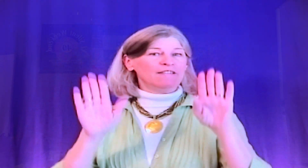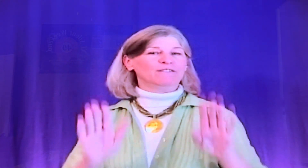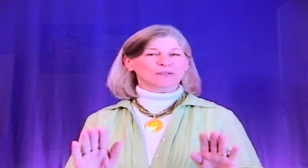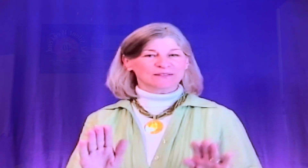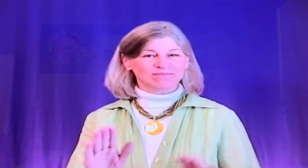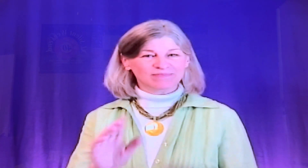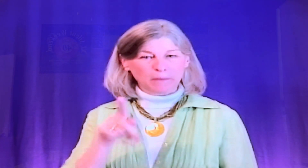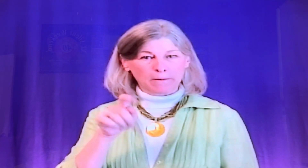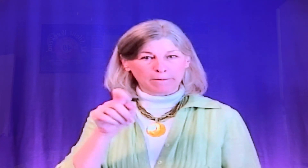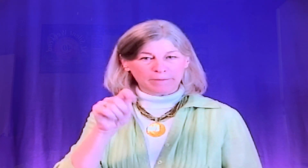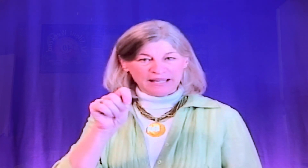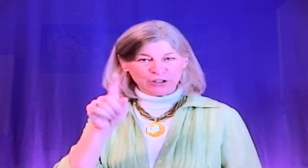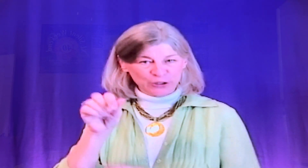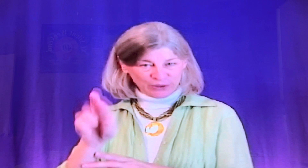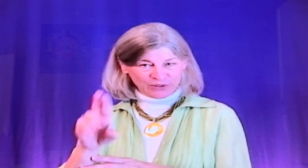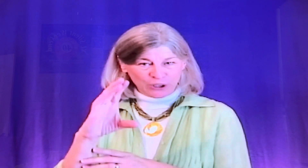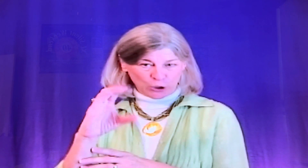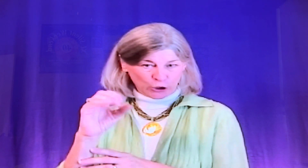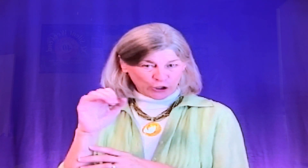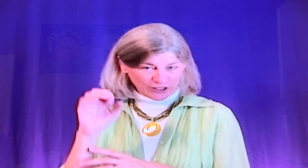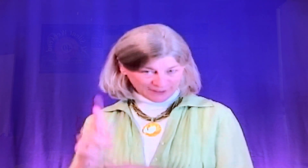delightful Peter Cook.